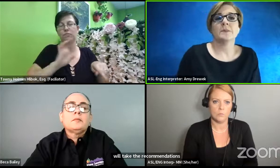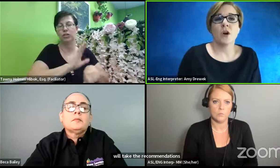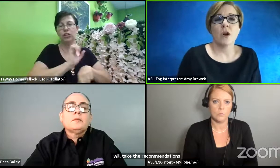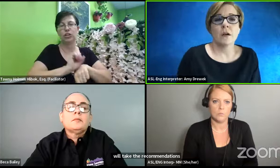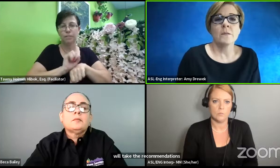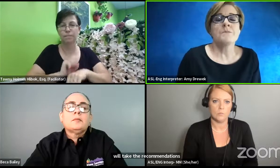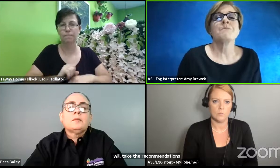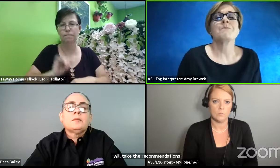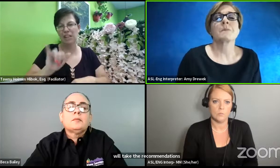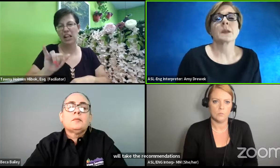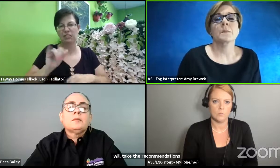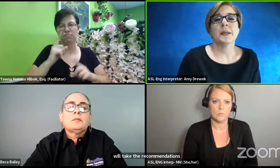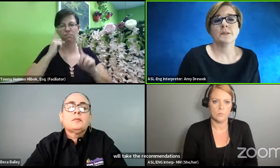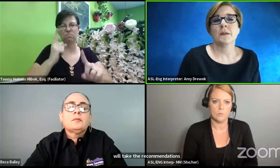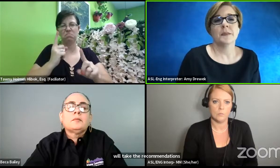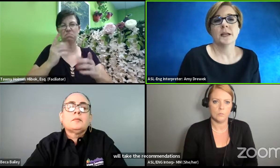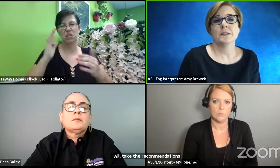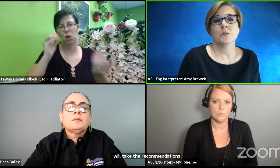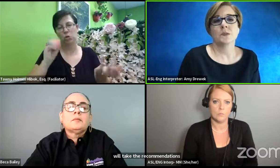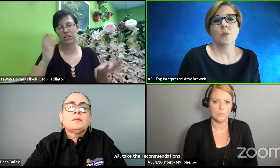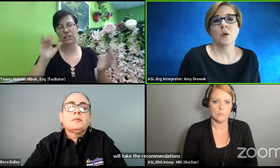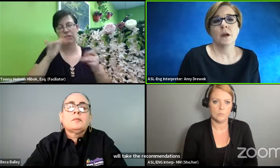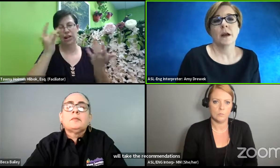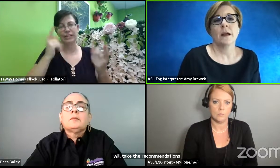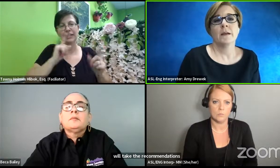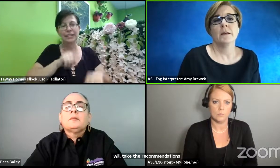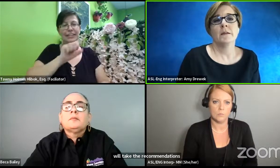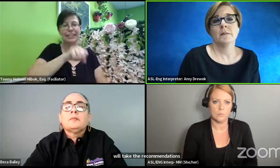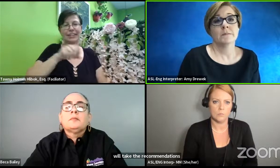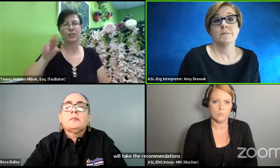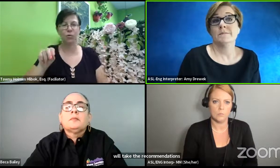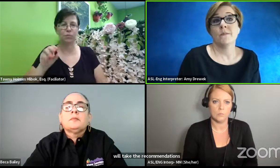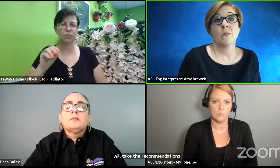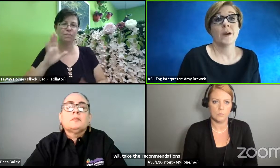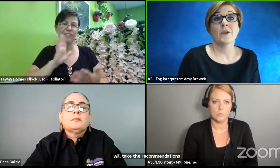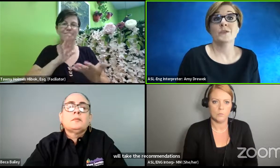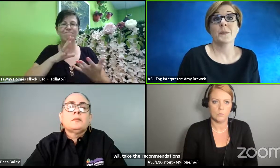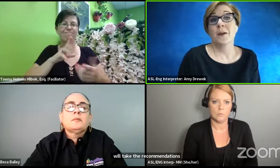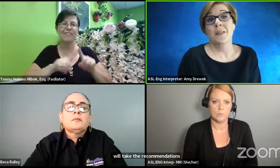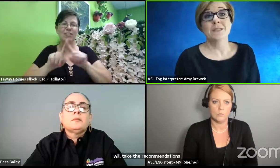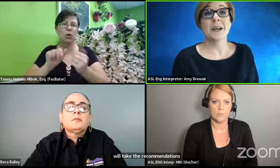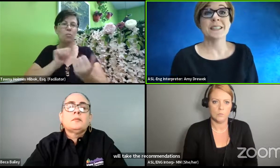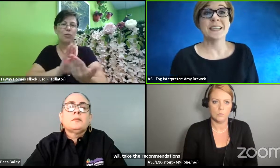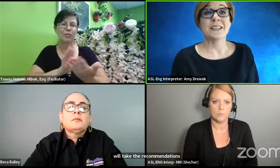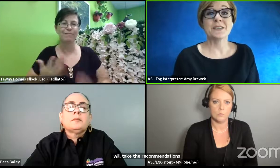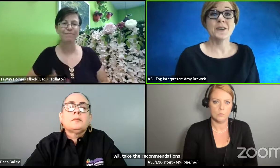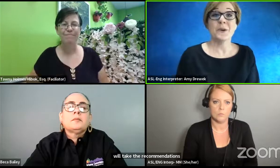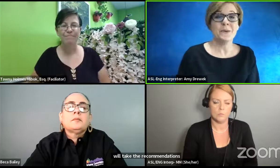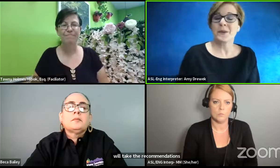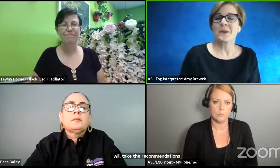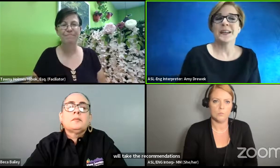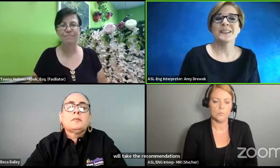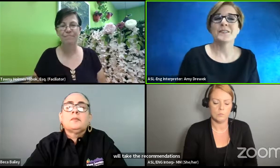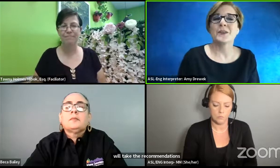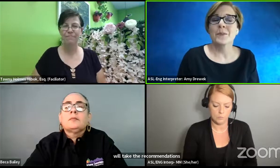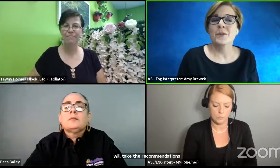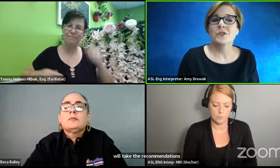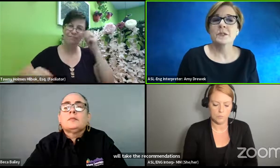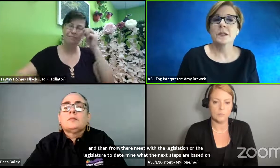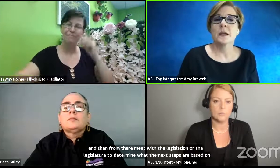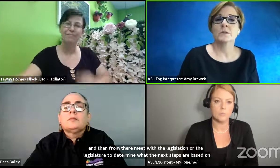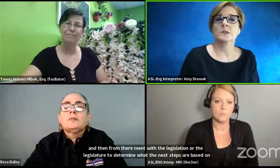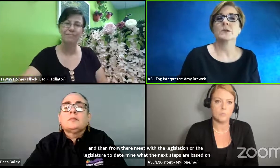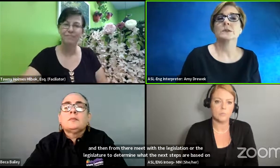the next steps are based on the task force work and where it goes from there. That's why I say yes and no. There are many